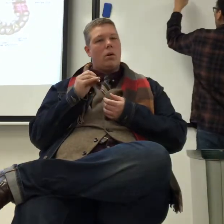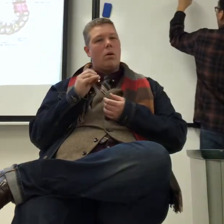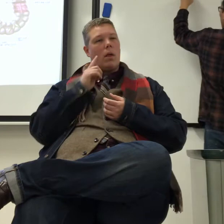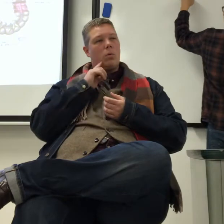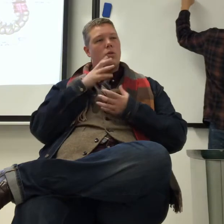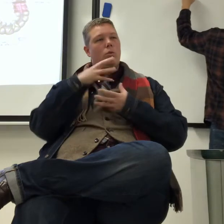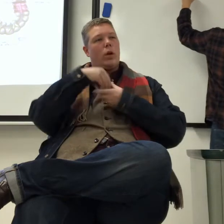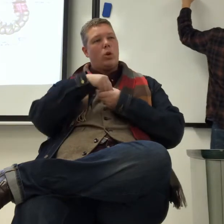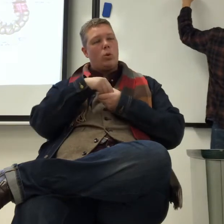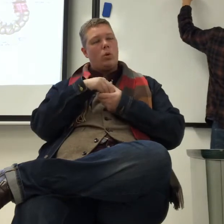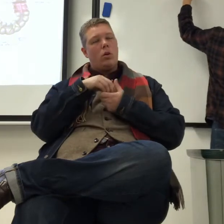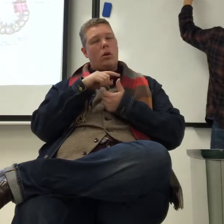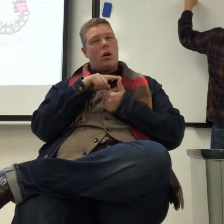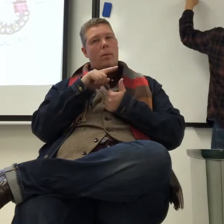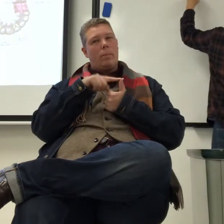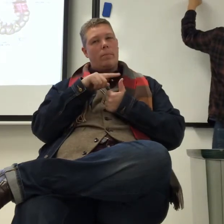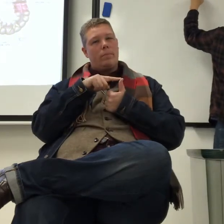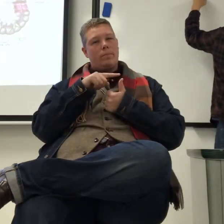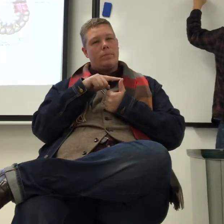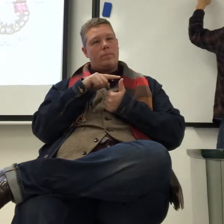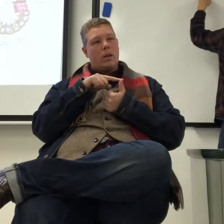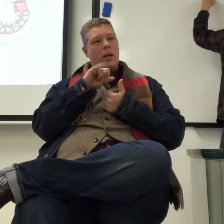include